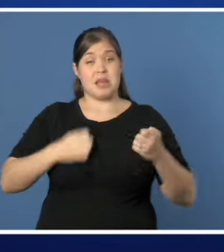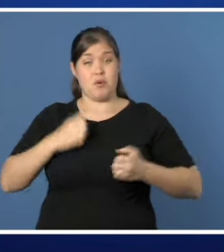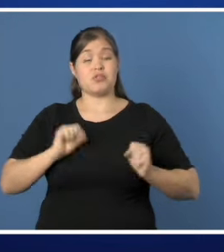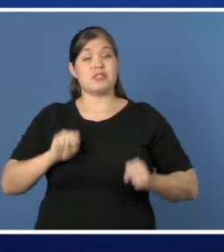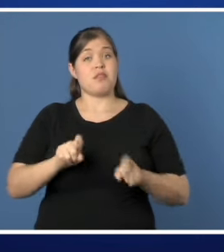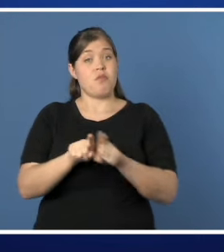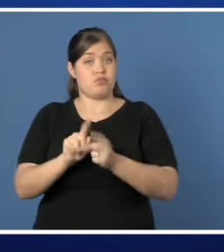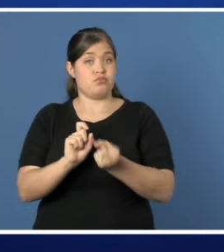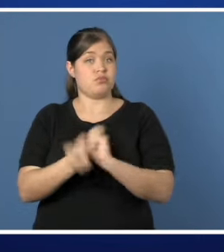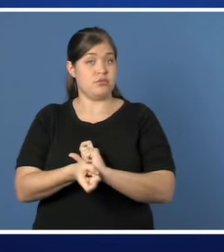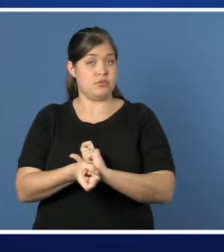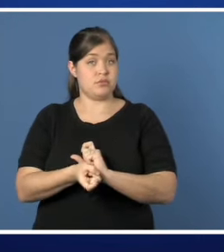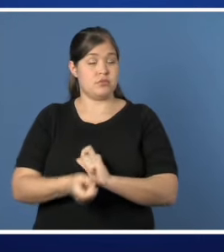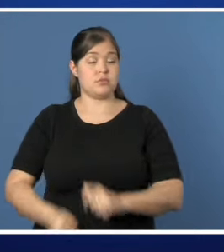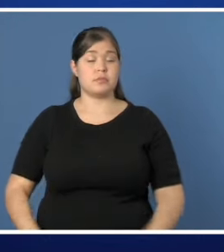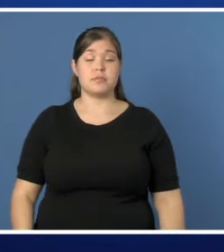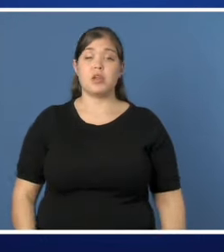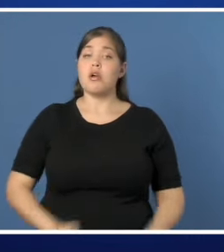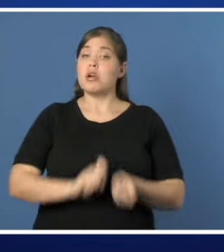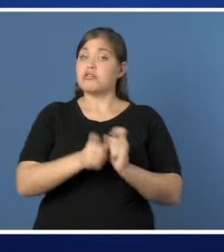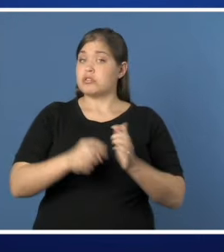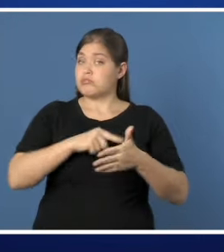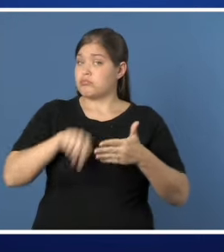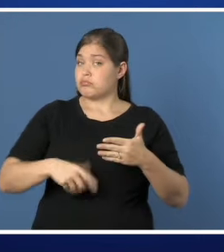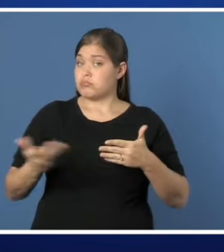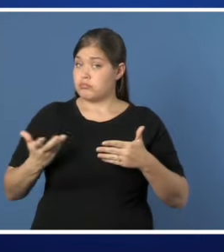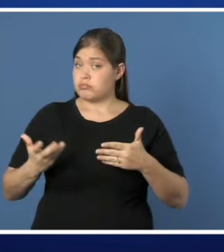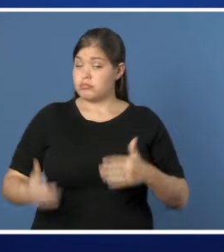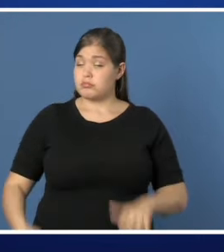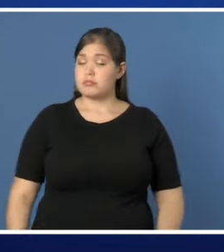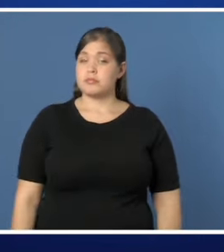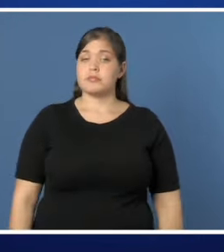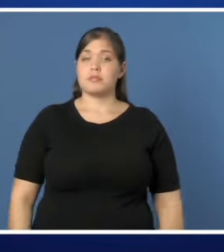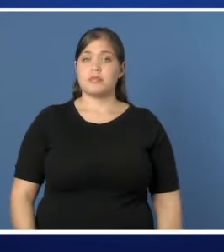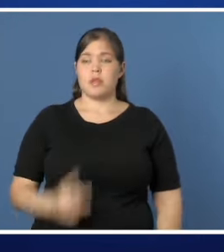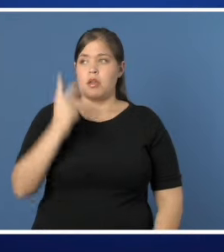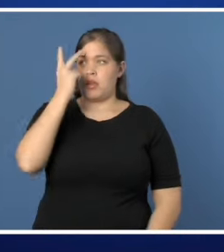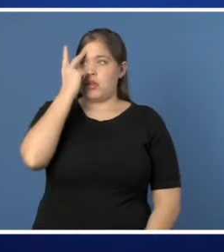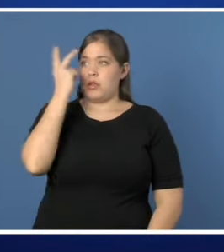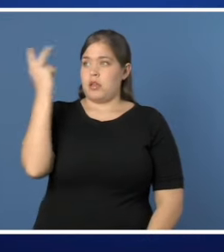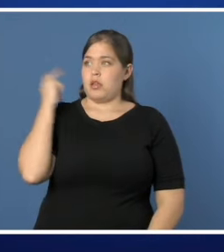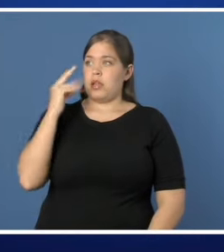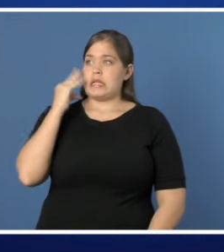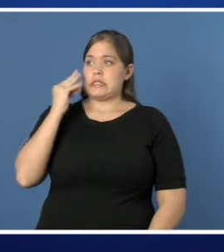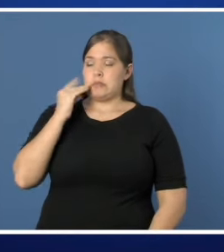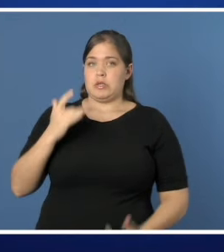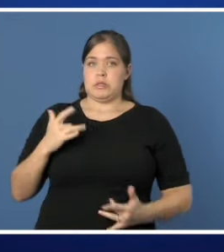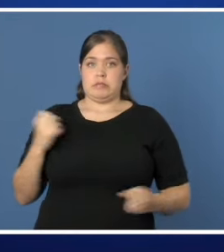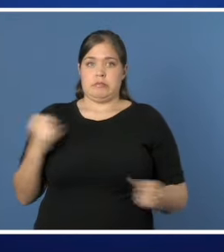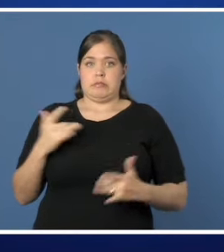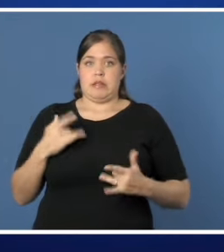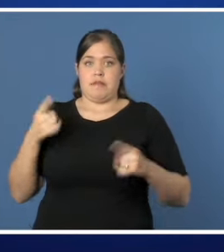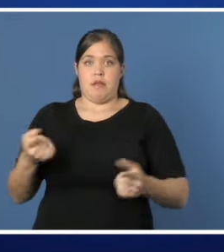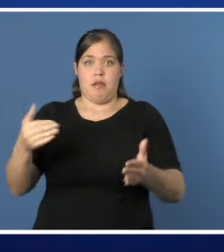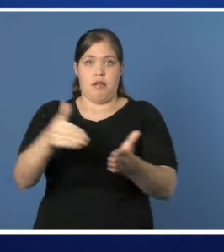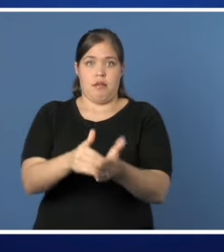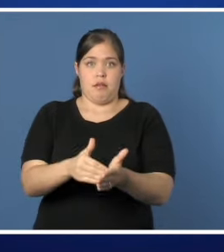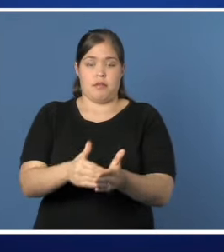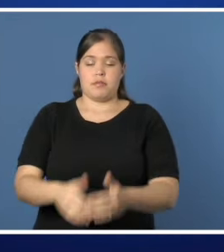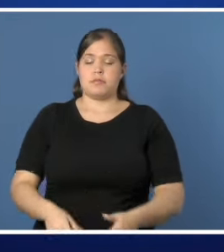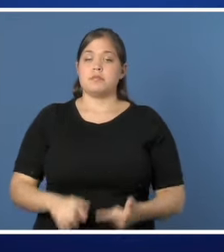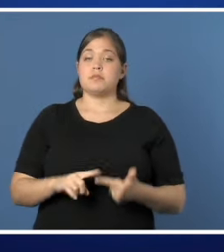and emotions may also change. These changes include Flashbacks or re-experiencing the